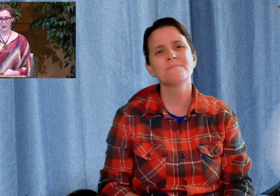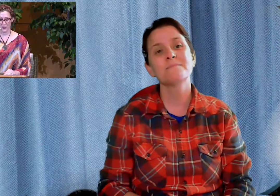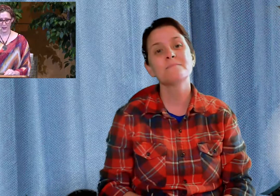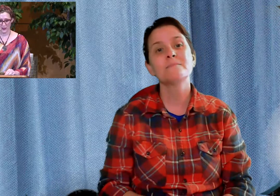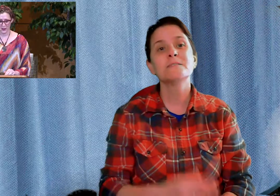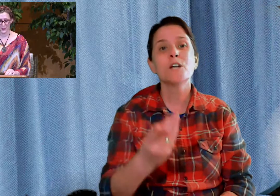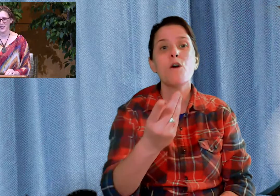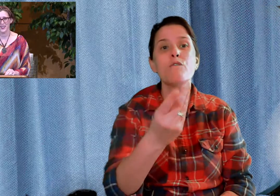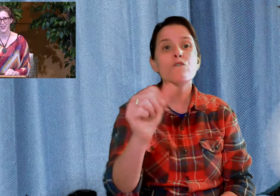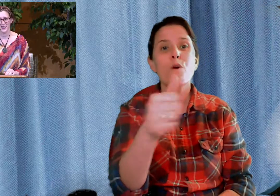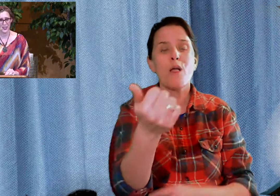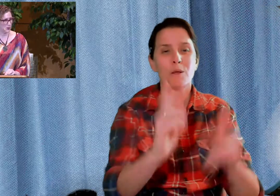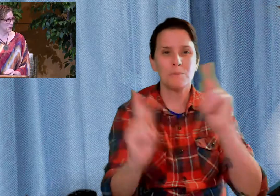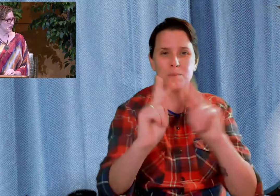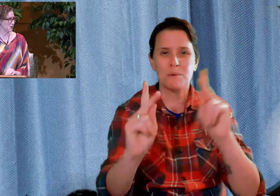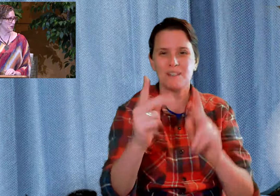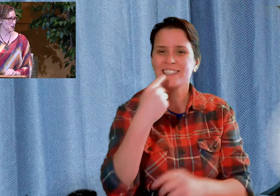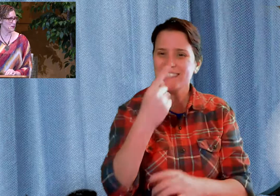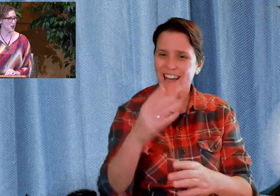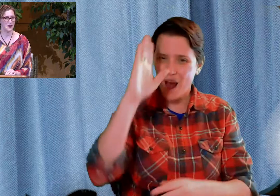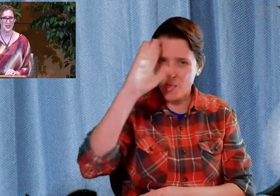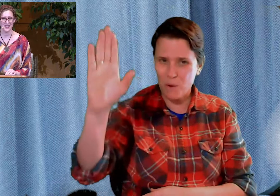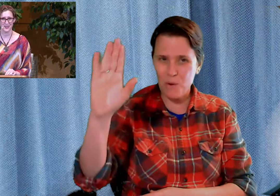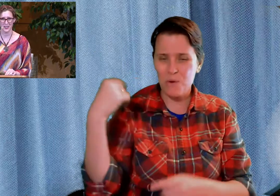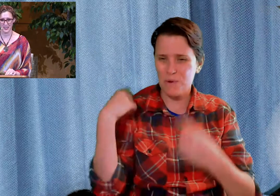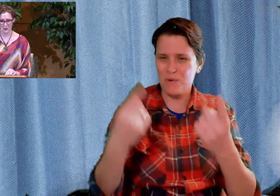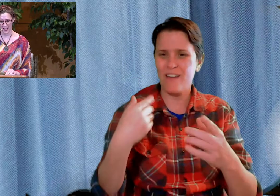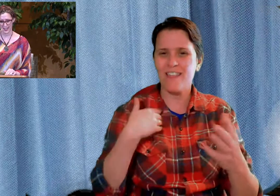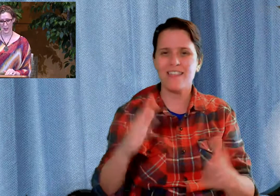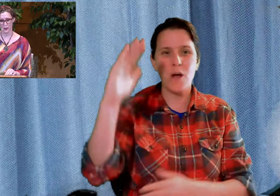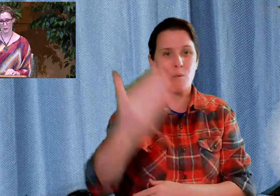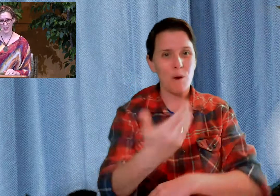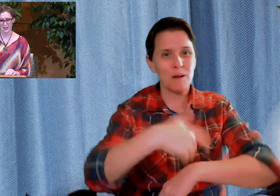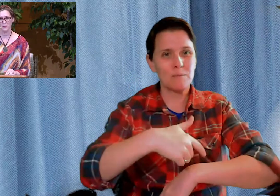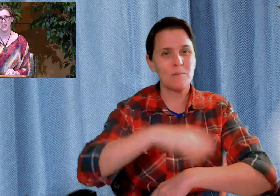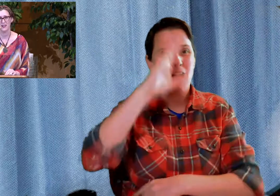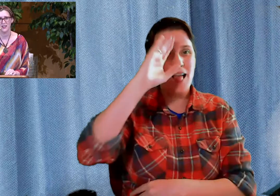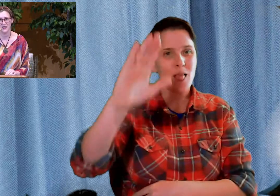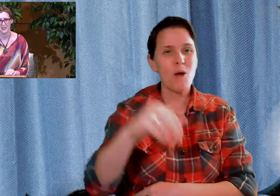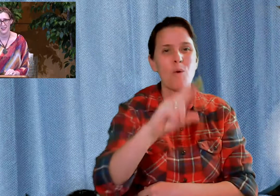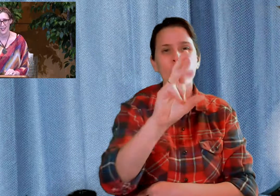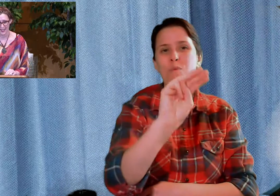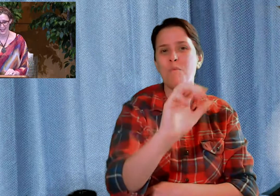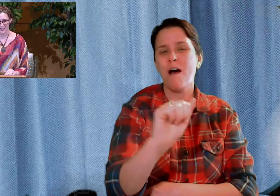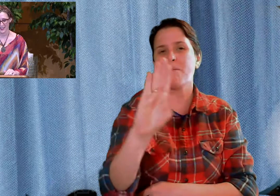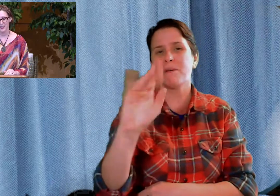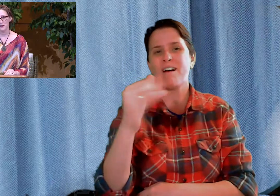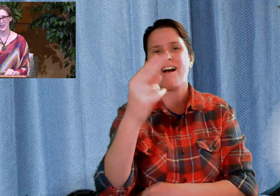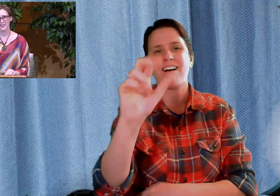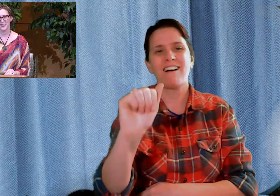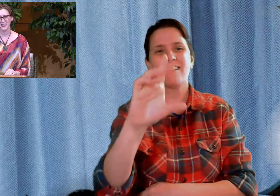A few other folks who said hello while the welcome was going on. So hello back to Uma and Bianca and